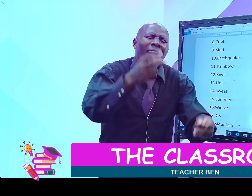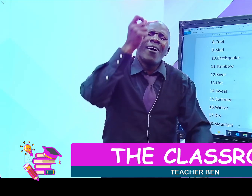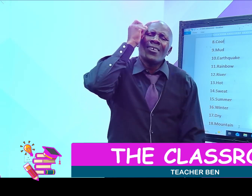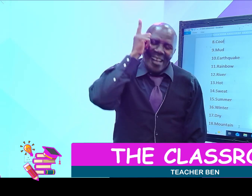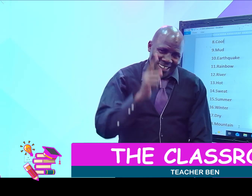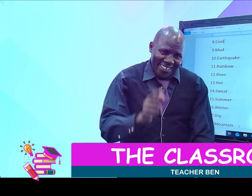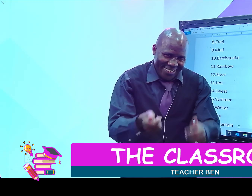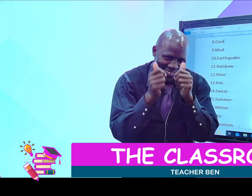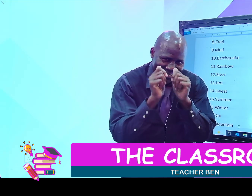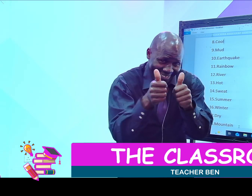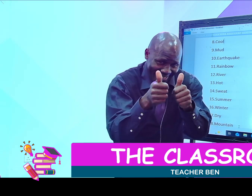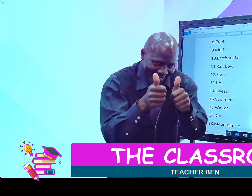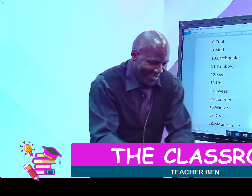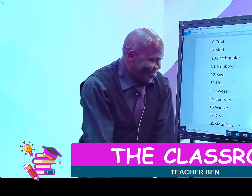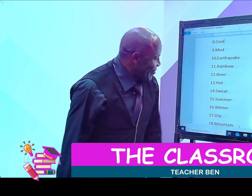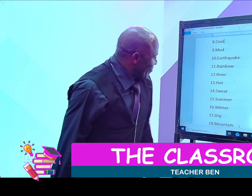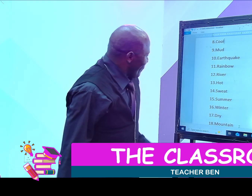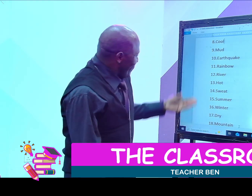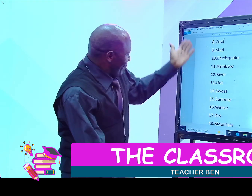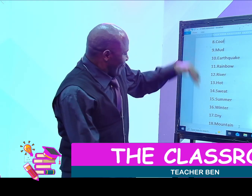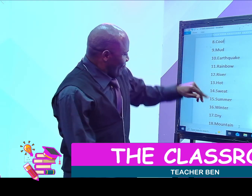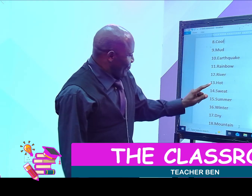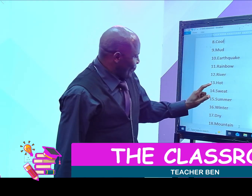We first sign water and how the river is shaped.